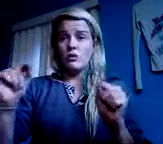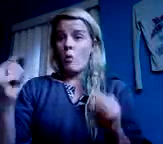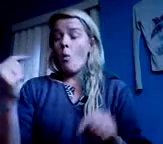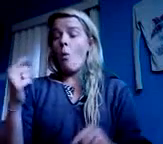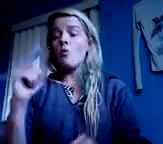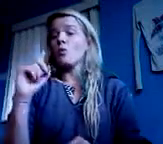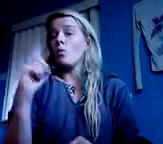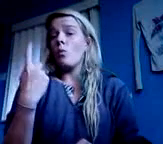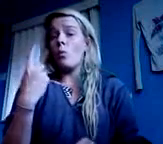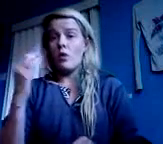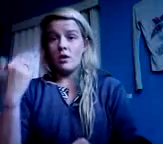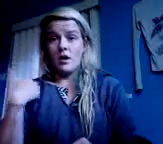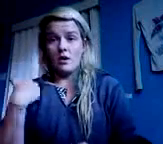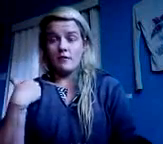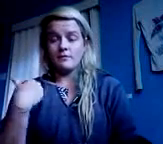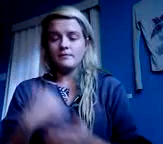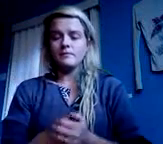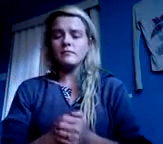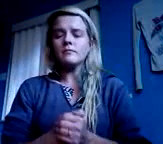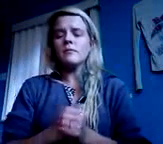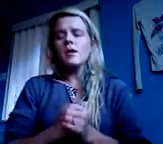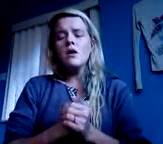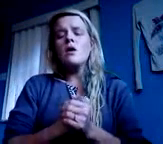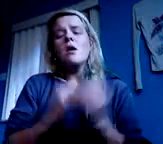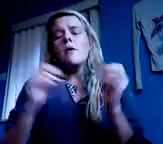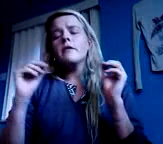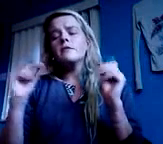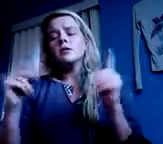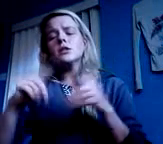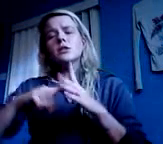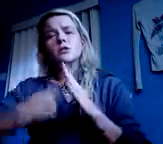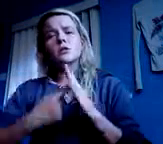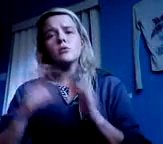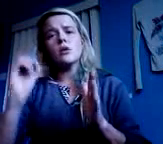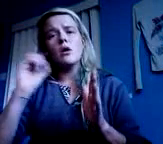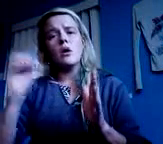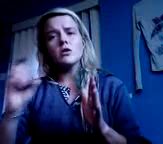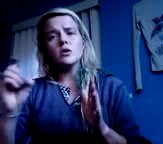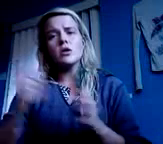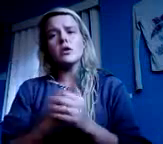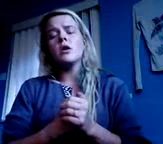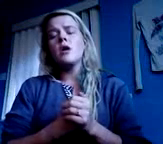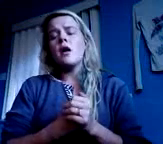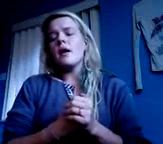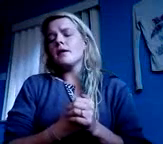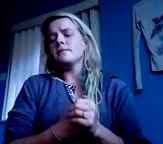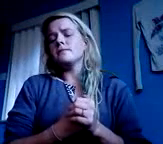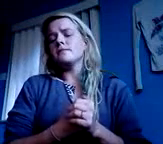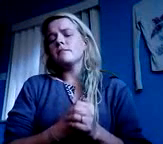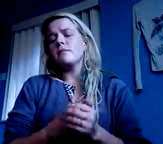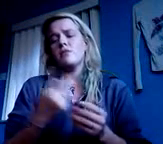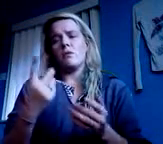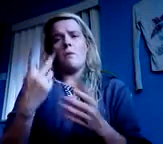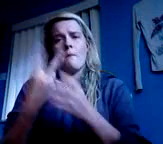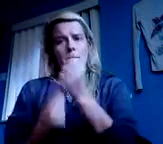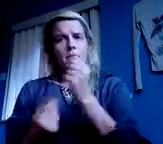because oxygen appears twice on the right-hand side of the equation. It appears once in CO2, and it also appears again in H2O.